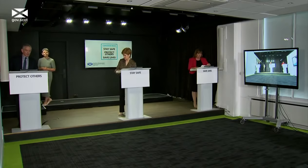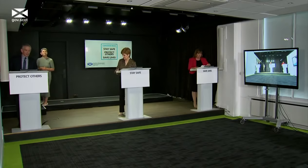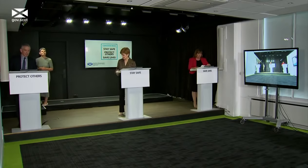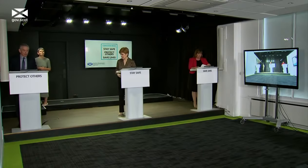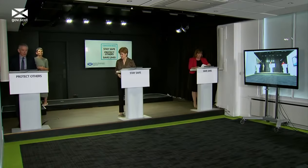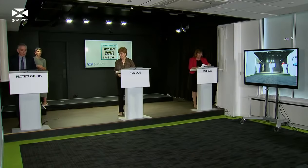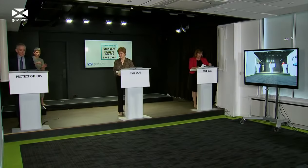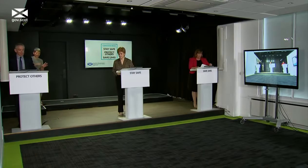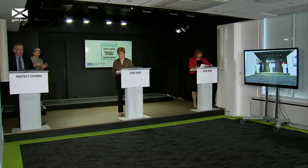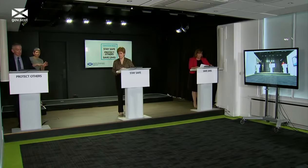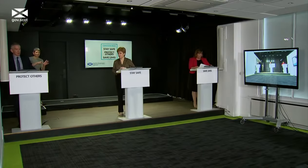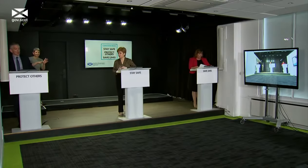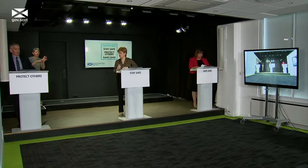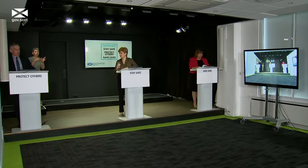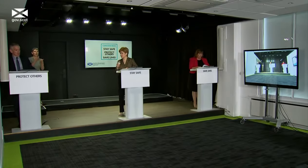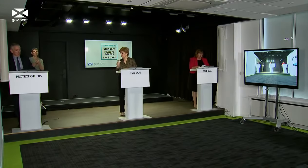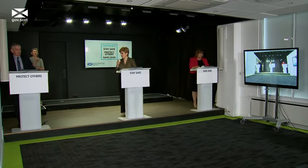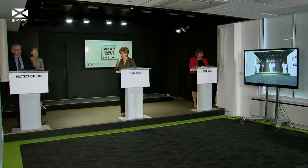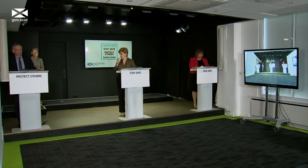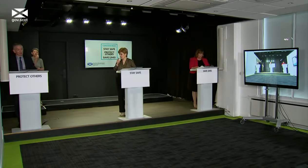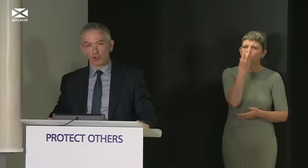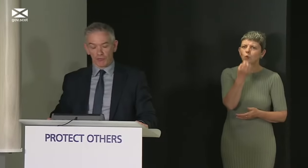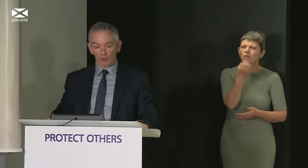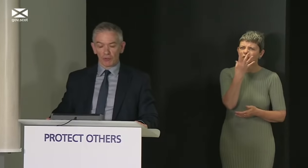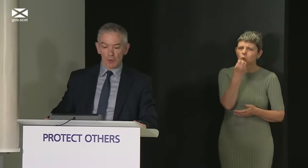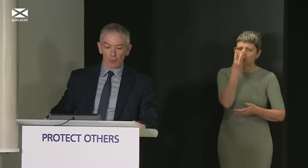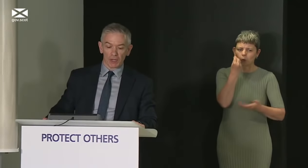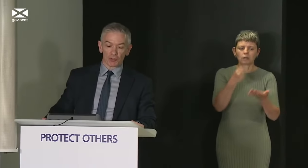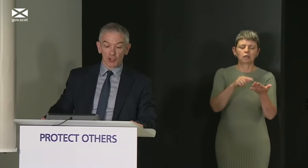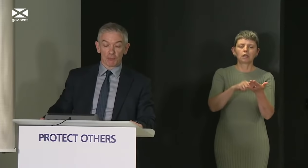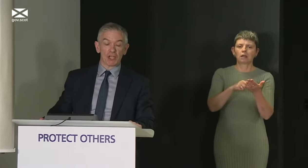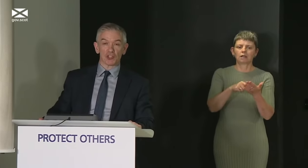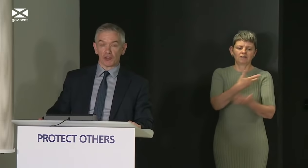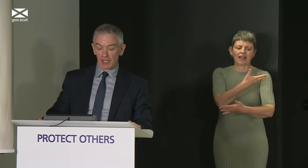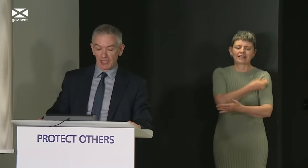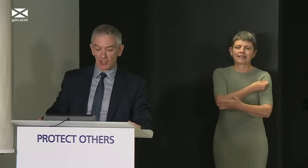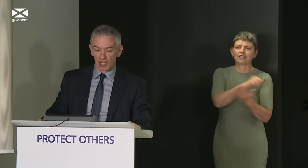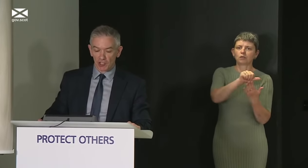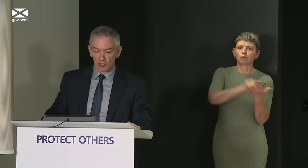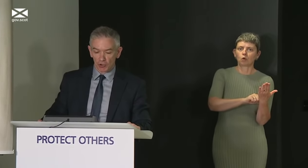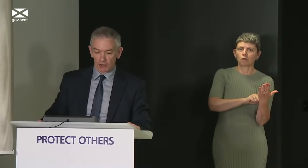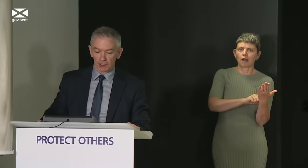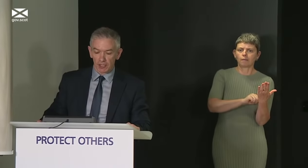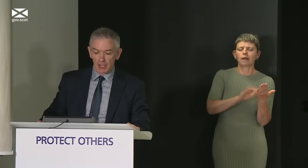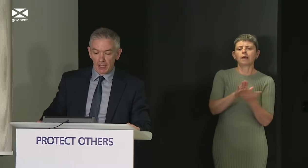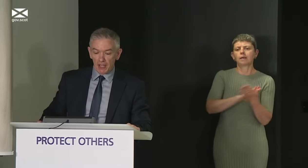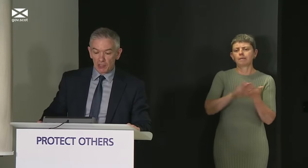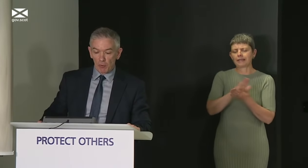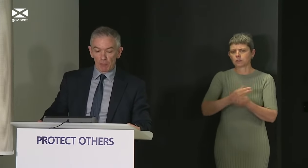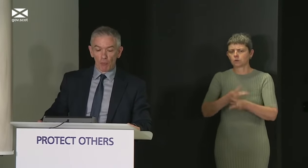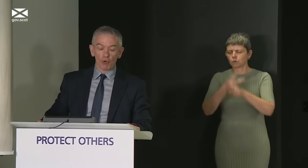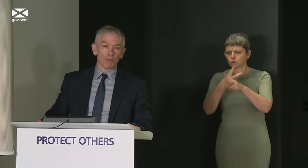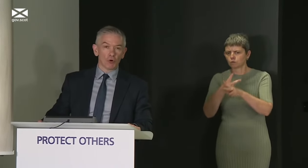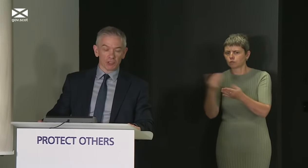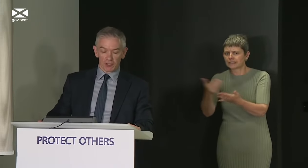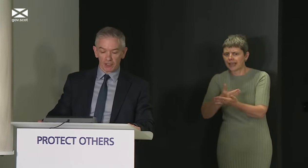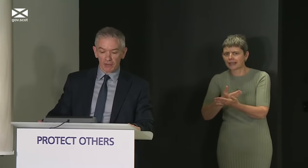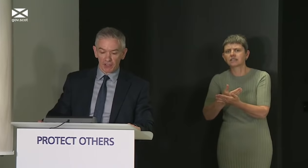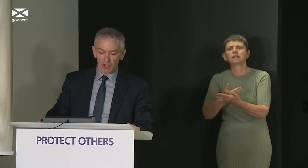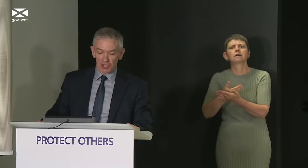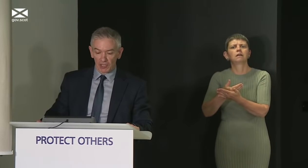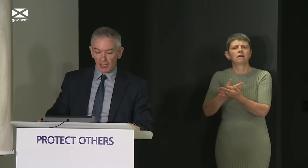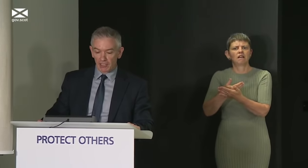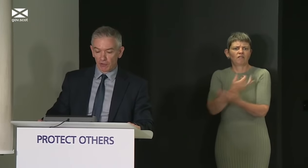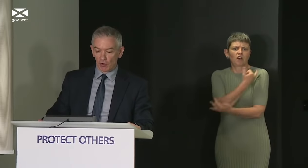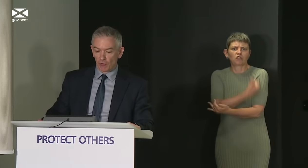Each year, the seasonal flu vaccination programme helps to protect the most vulnerable and reduce pressure in the NHS in Scotland. This will be more important